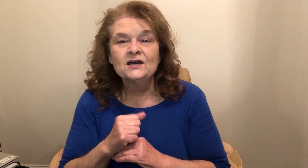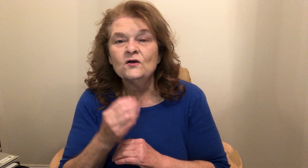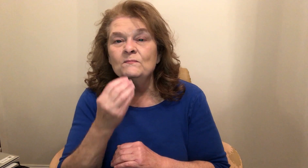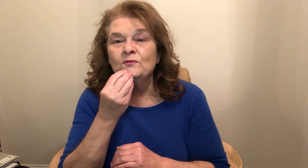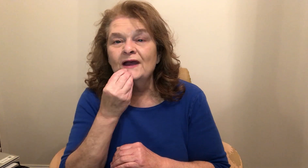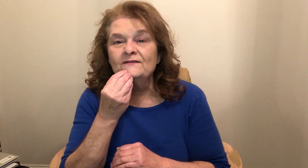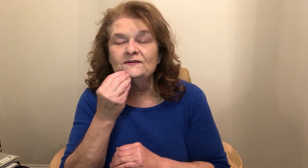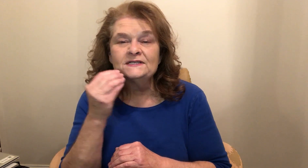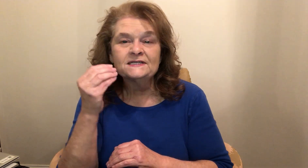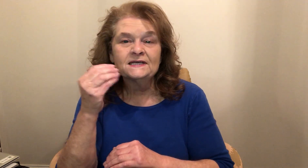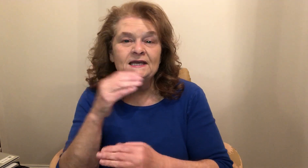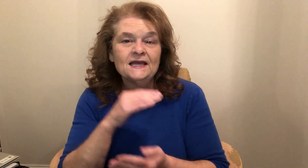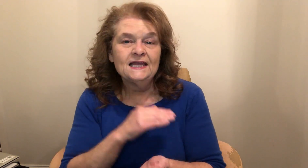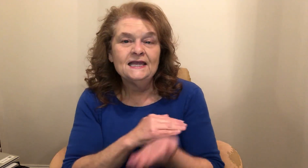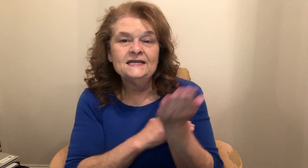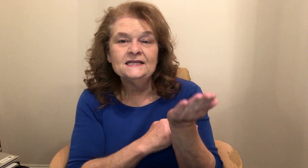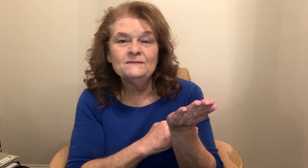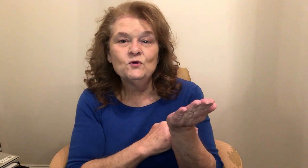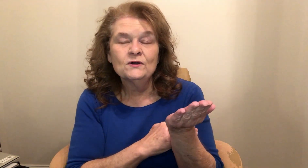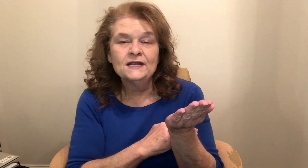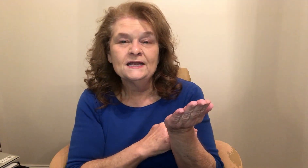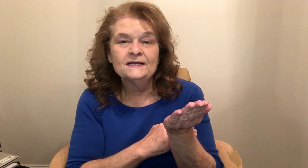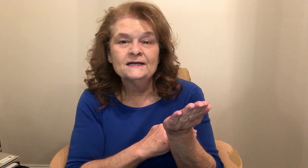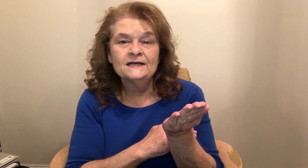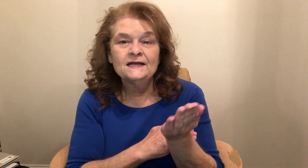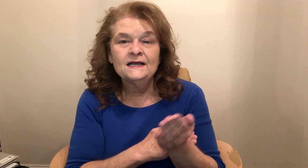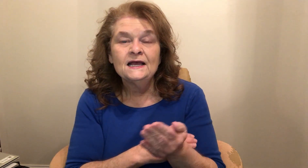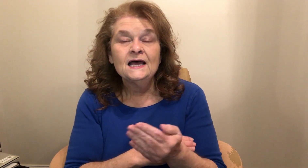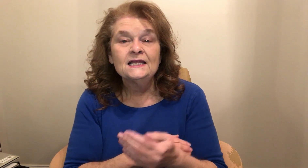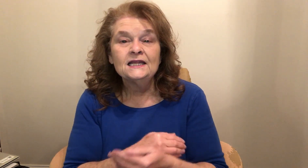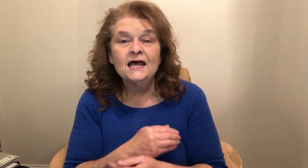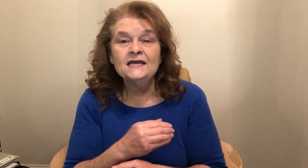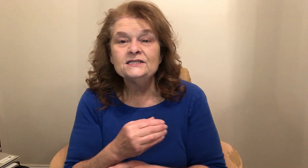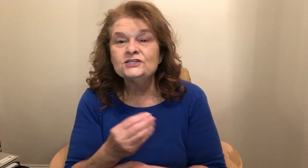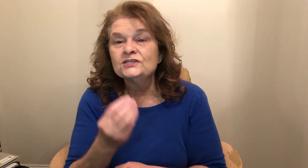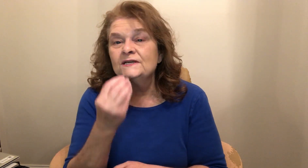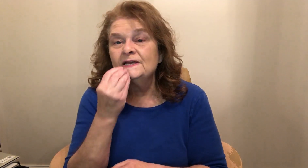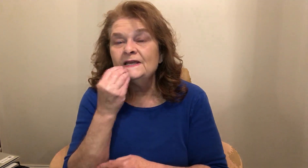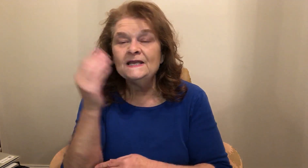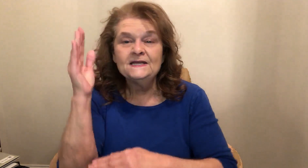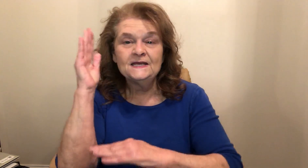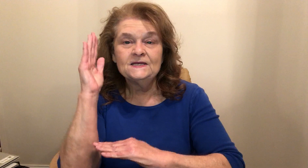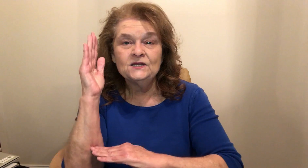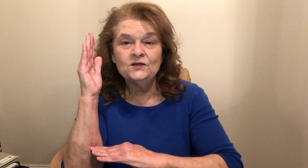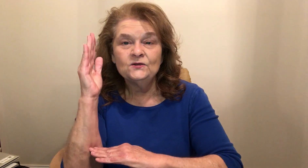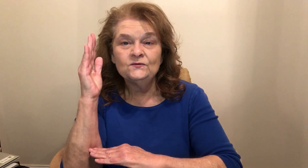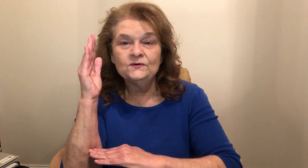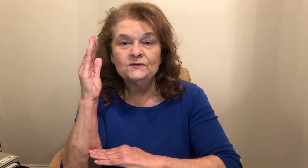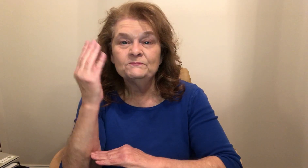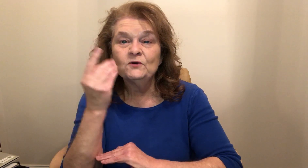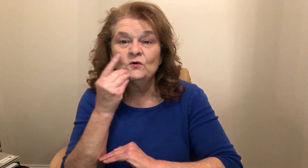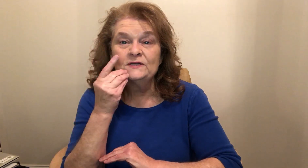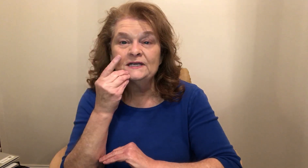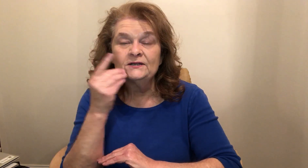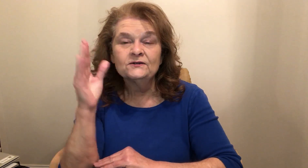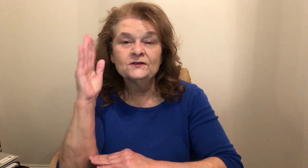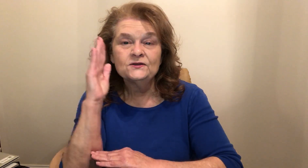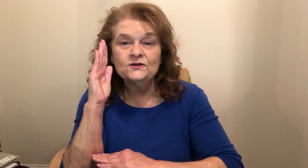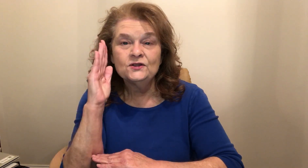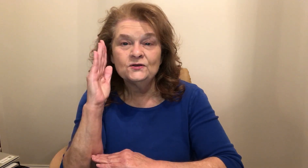So breakfast, eat in the morning. Lunch, eat at noon or dinner,